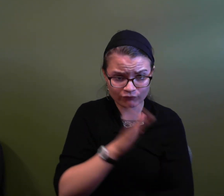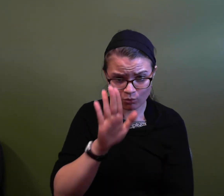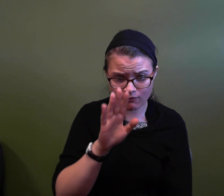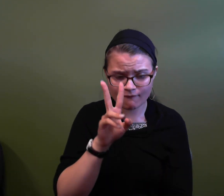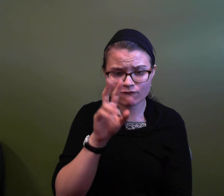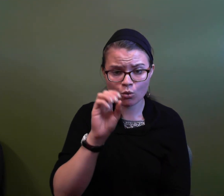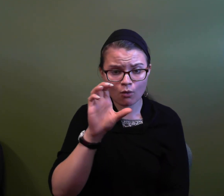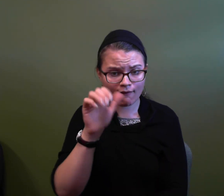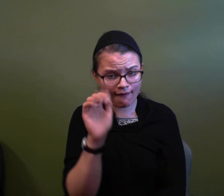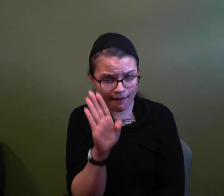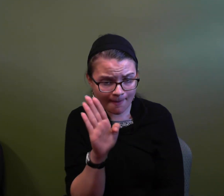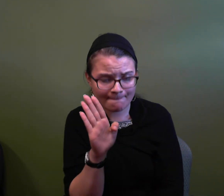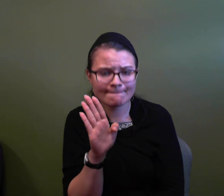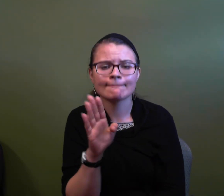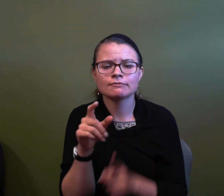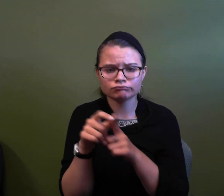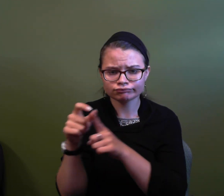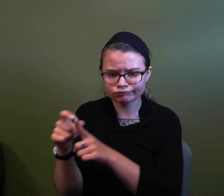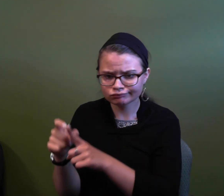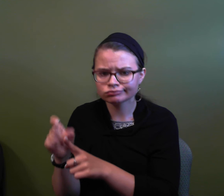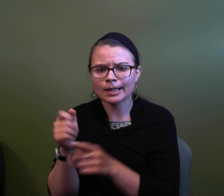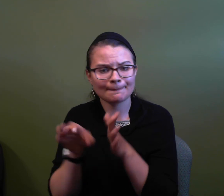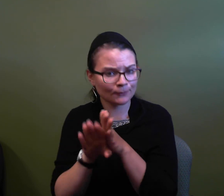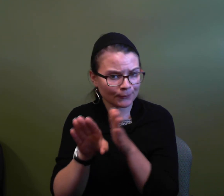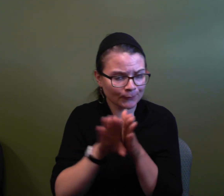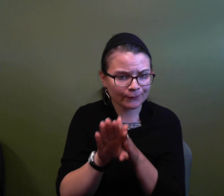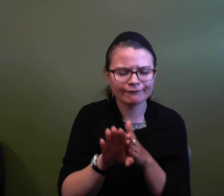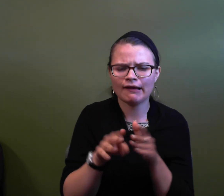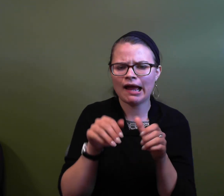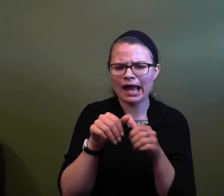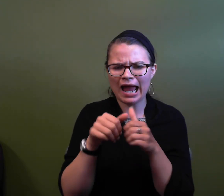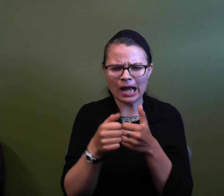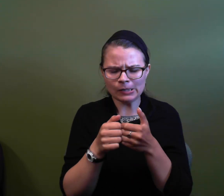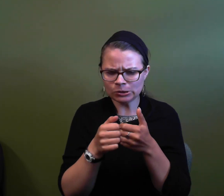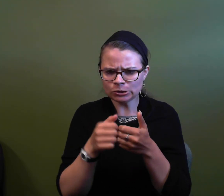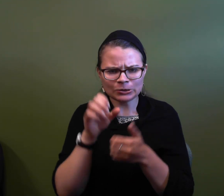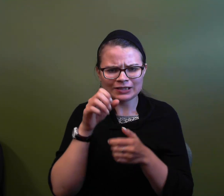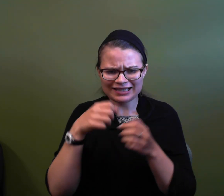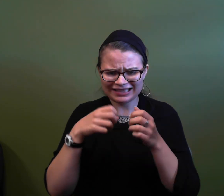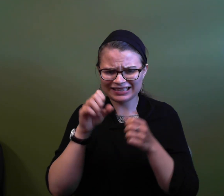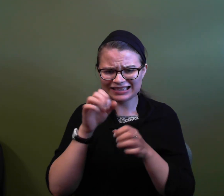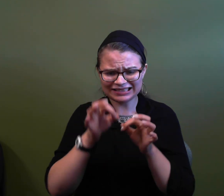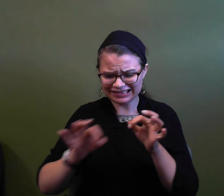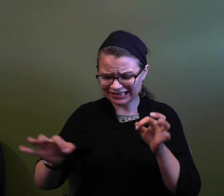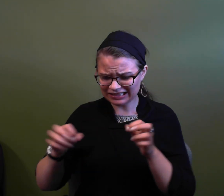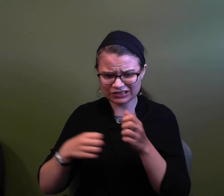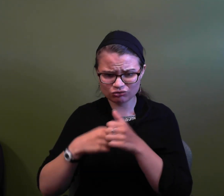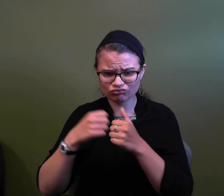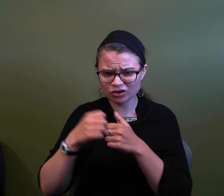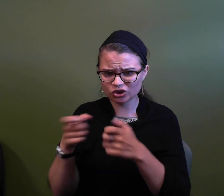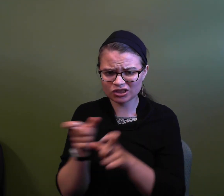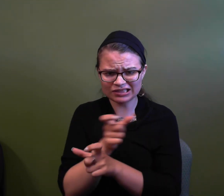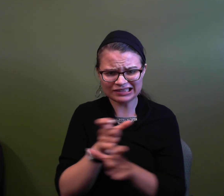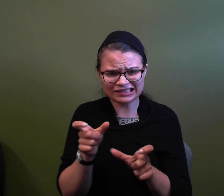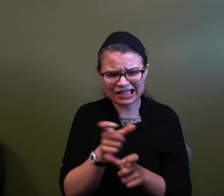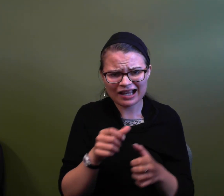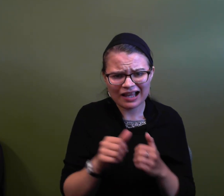make concessions. We have videos on sentence structure too, so there's a lot of videos you can check out and a lot of